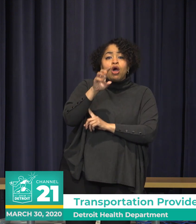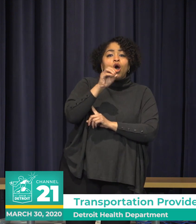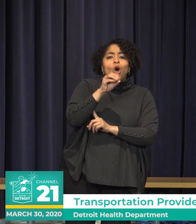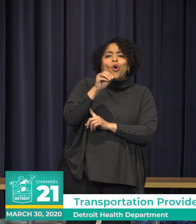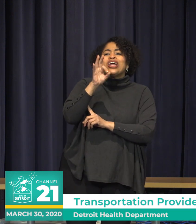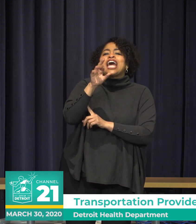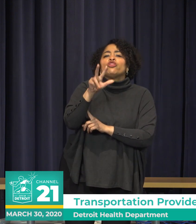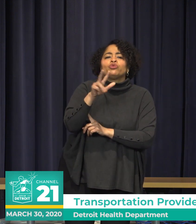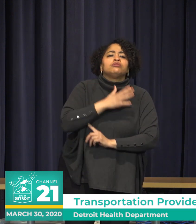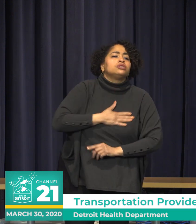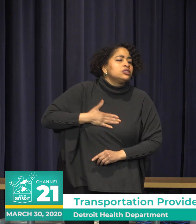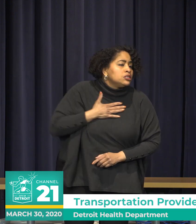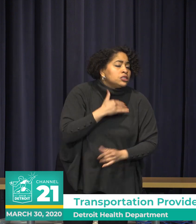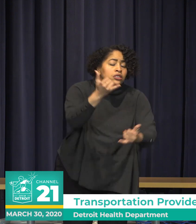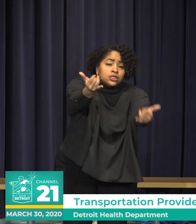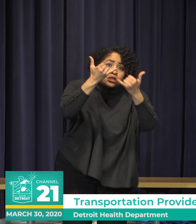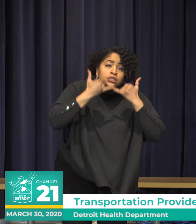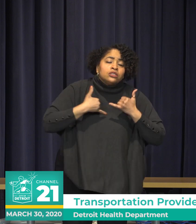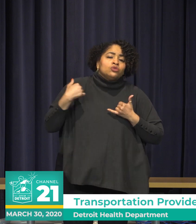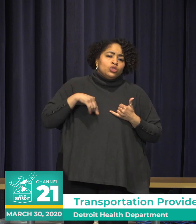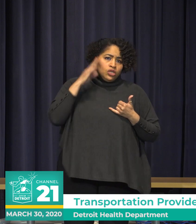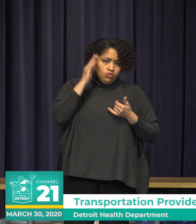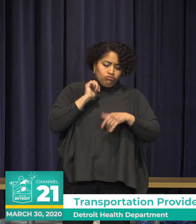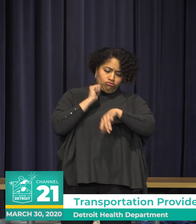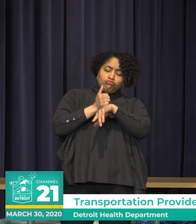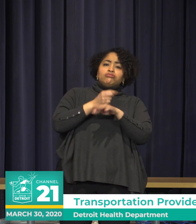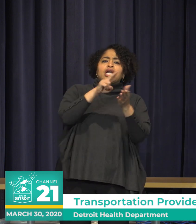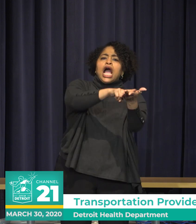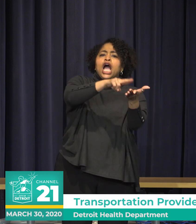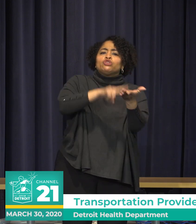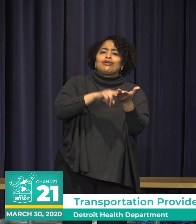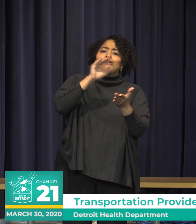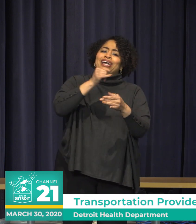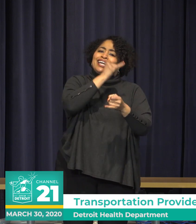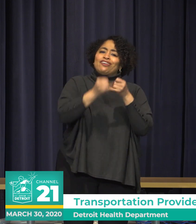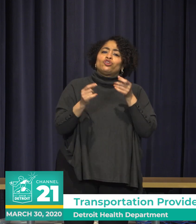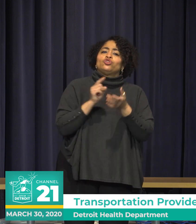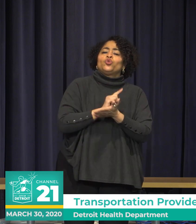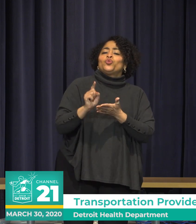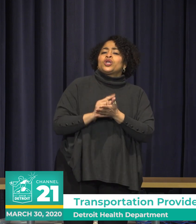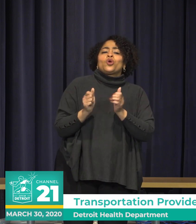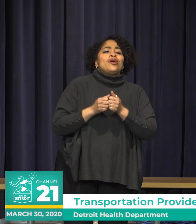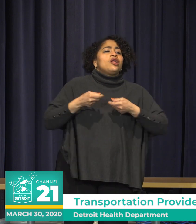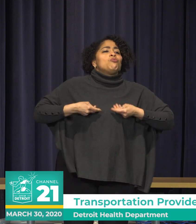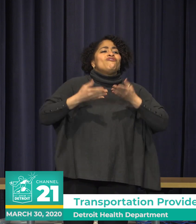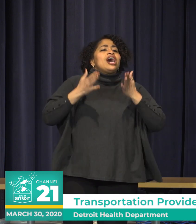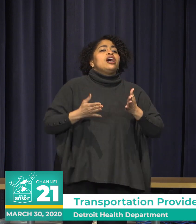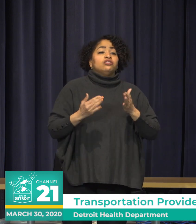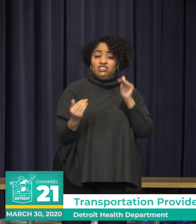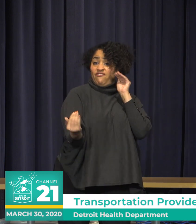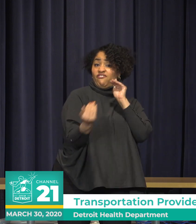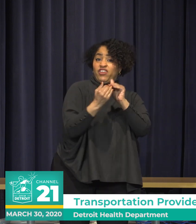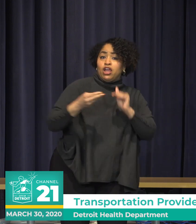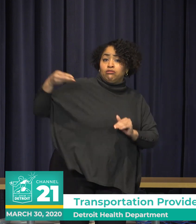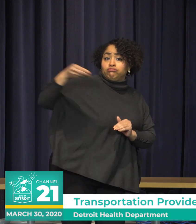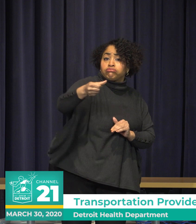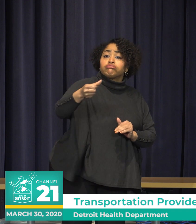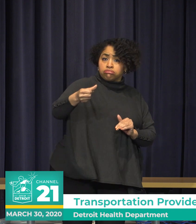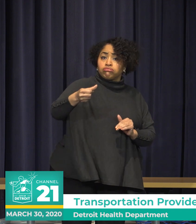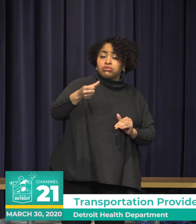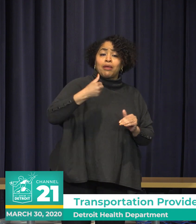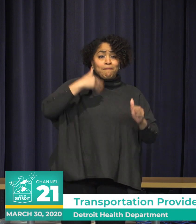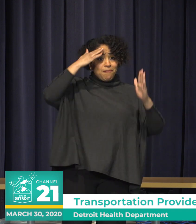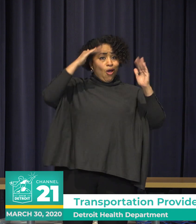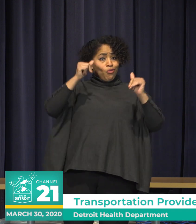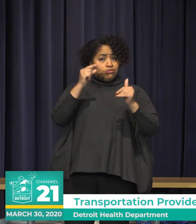313-361-0093, and we will enter into contracts by the end of the week with providers on fair terms, so that my hope is a week